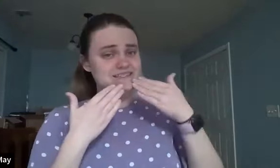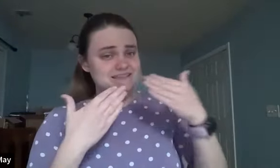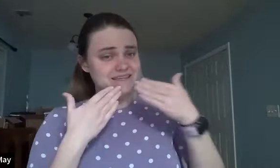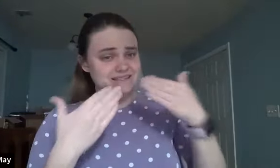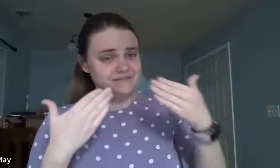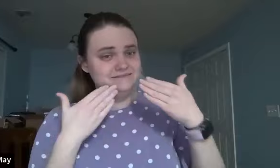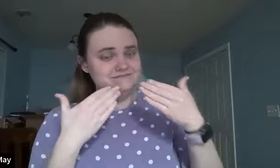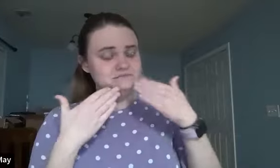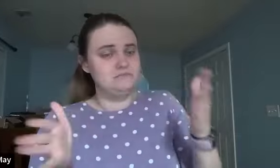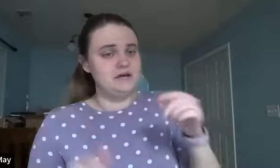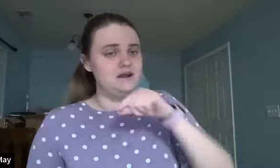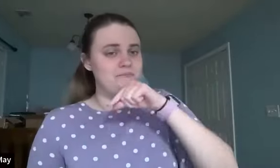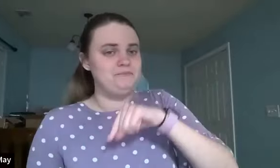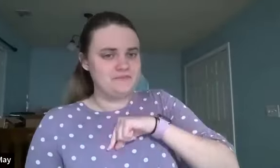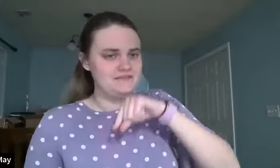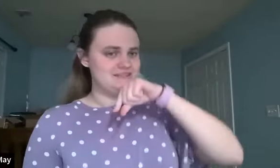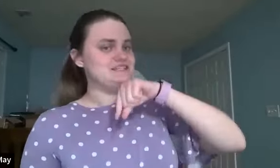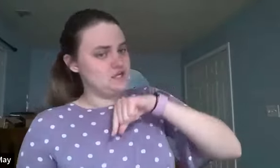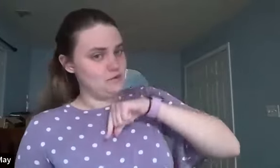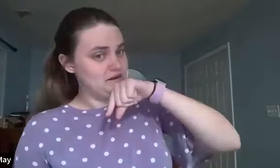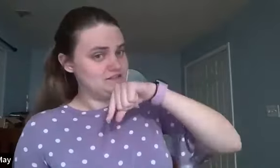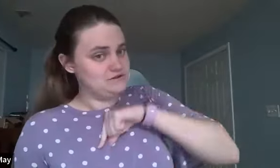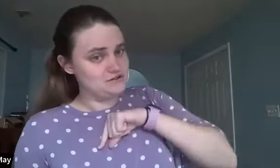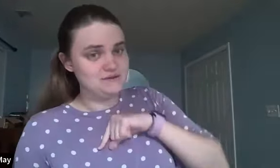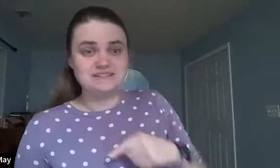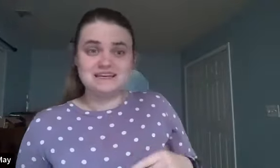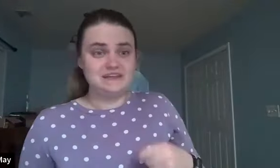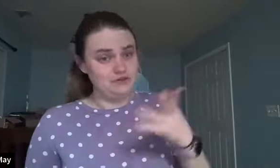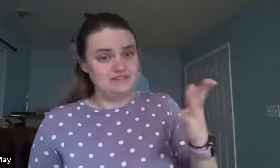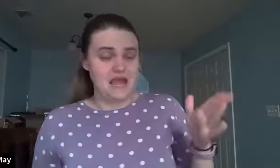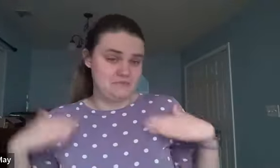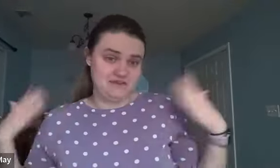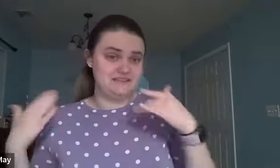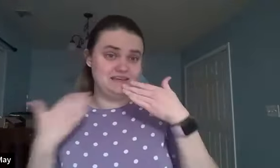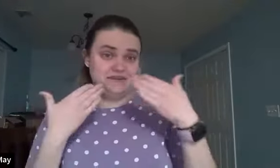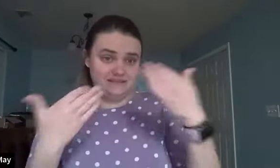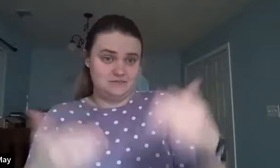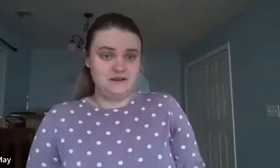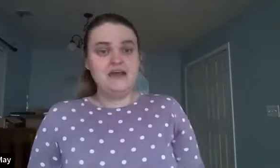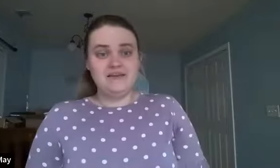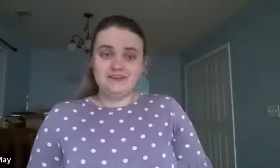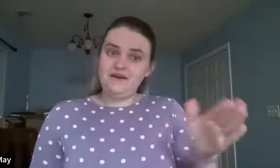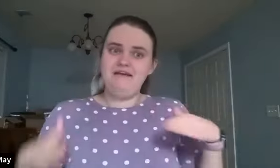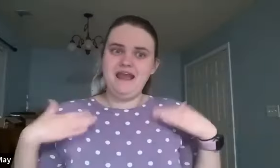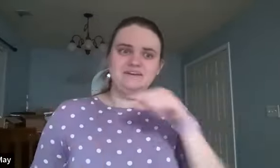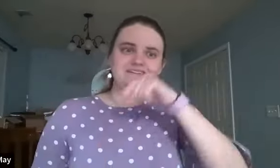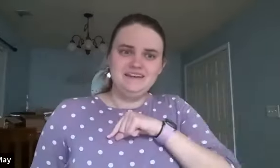see Thanksgiving, but this is another one as well. So if you say happy Thanksgiving to someone and they go, oh, happy, and you're